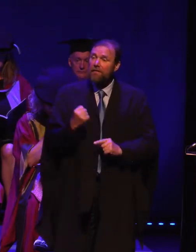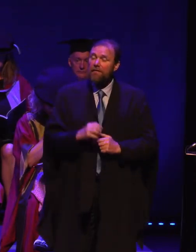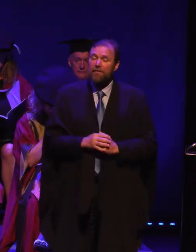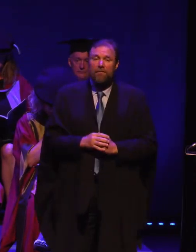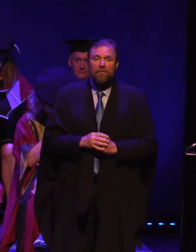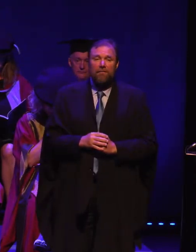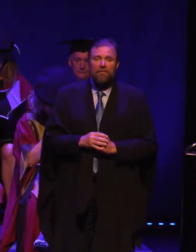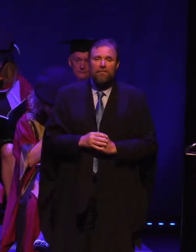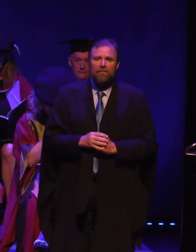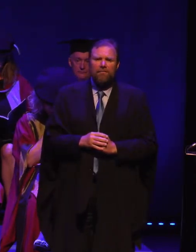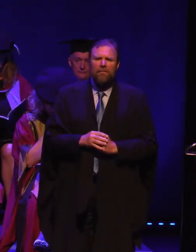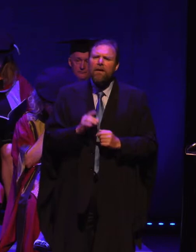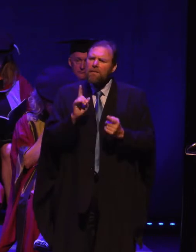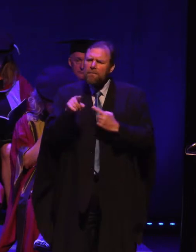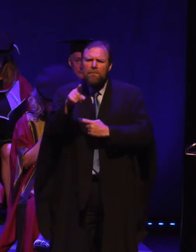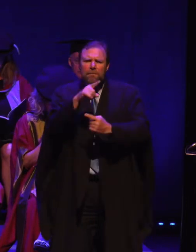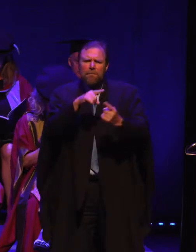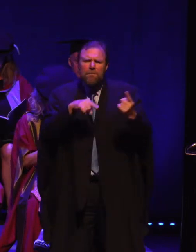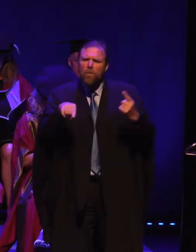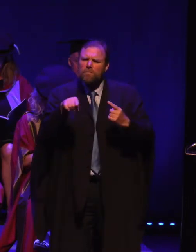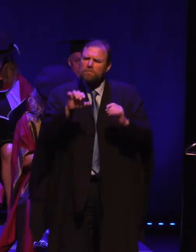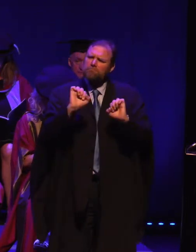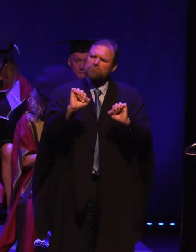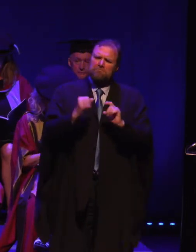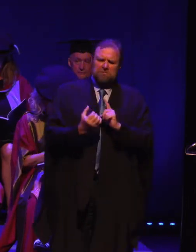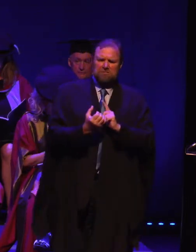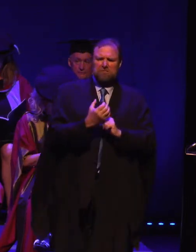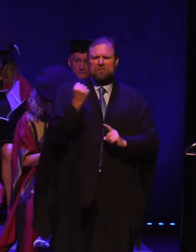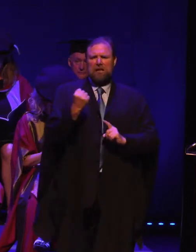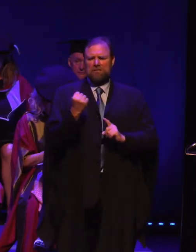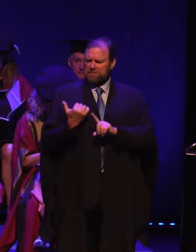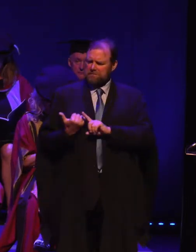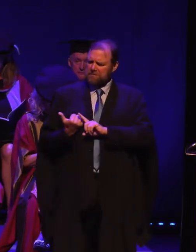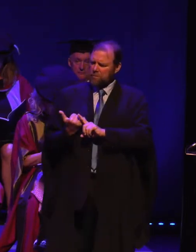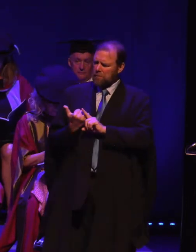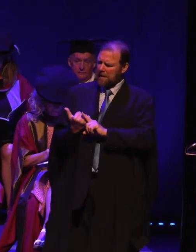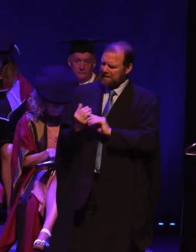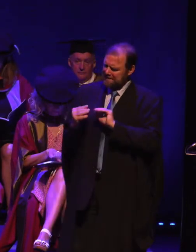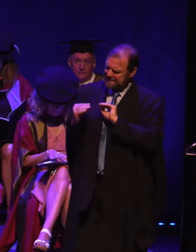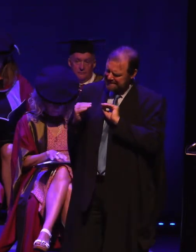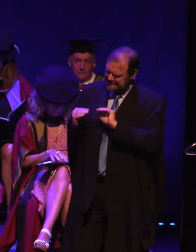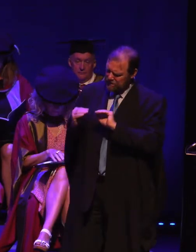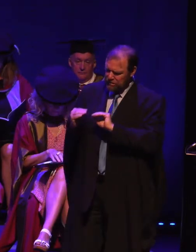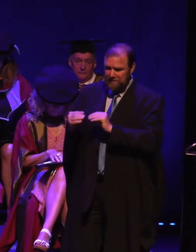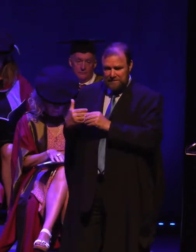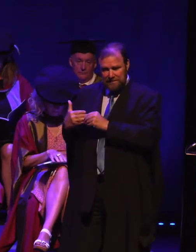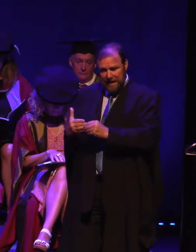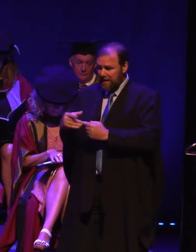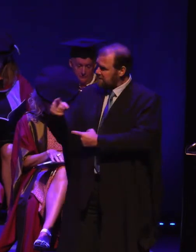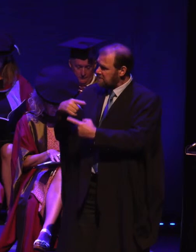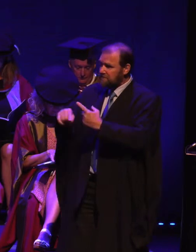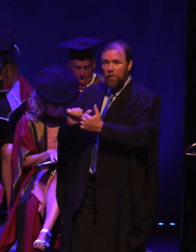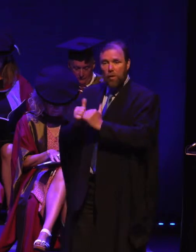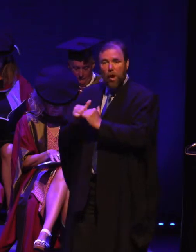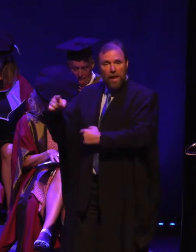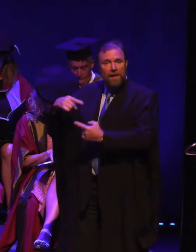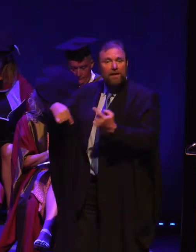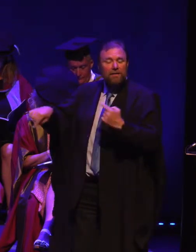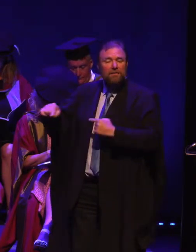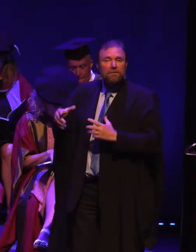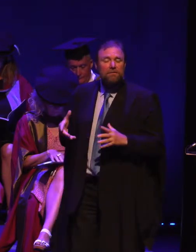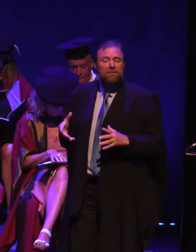most cases, your success will have been supported by the teaching and guidance provided by many of my colleagues on the